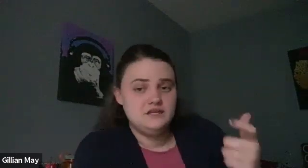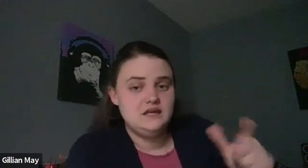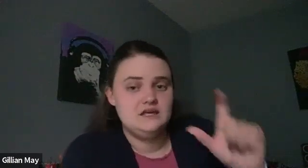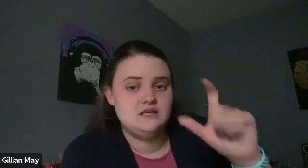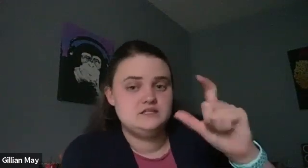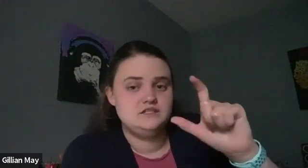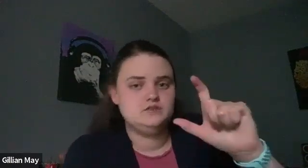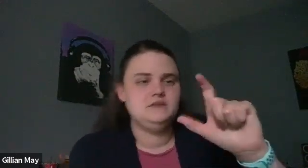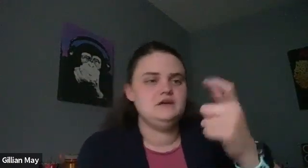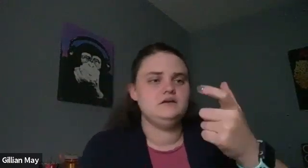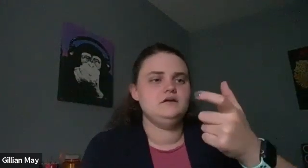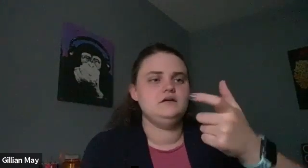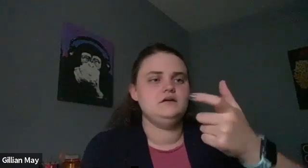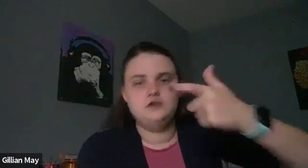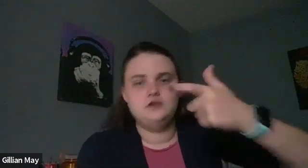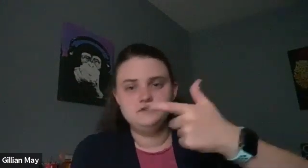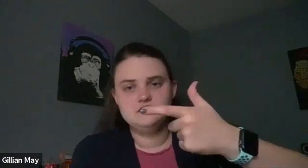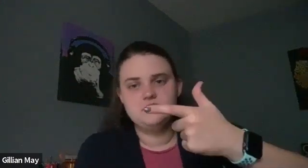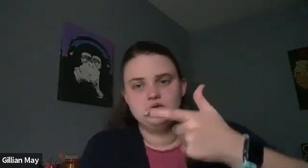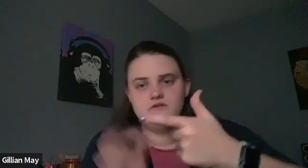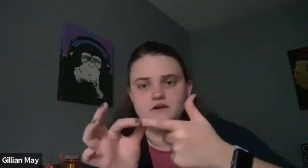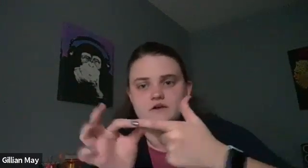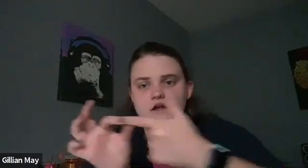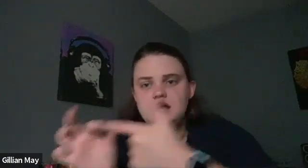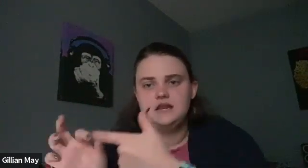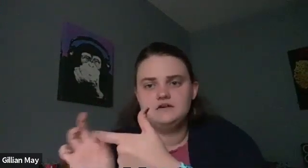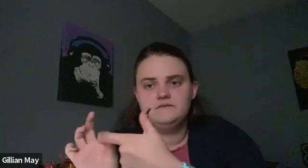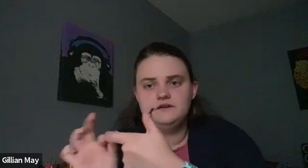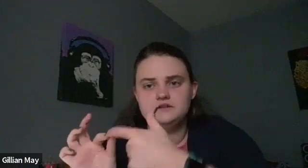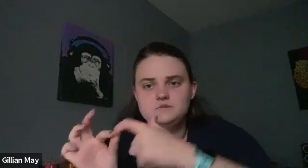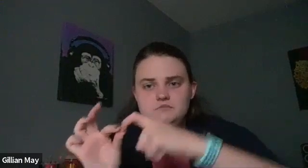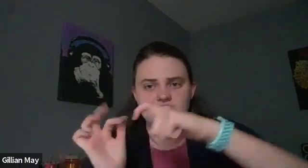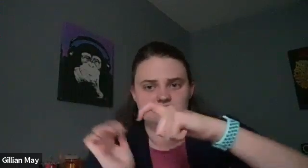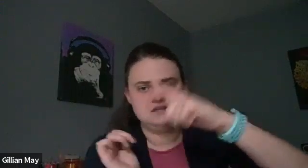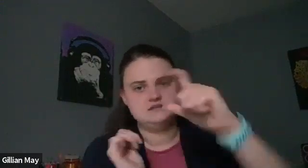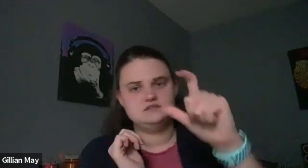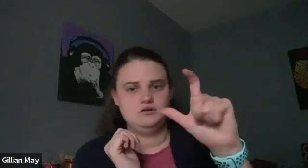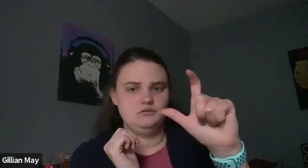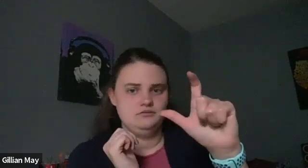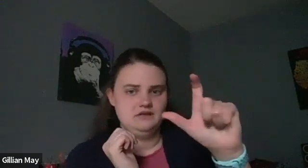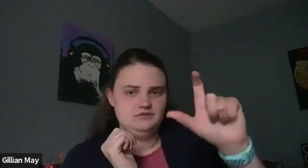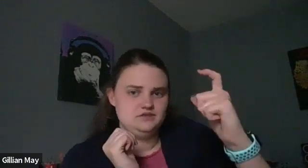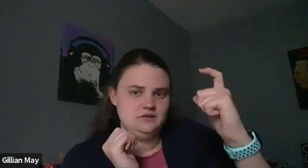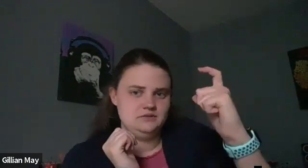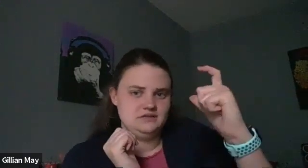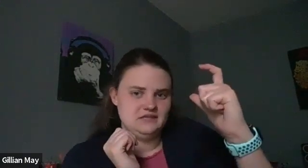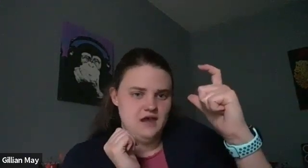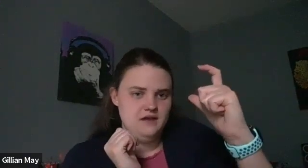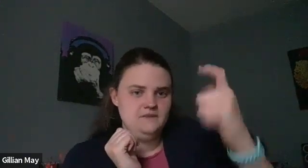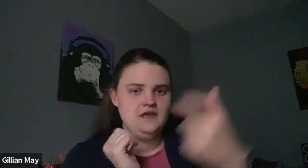cookie is you have yourself that pointer finger. Now your finger is bent again. So it looks weird, but it's like that.